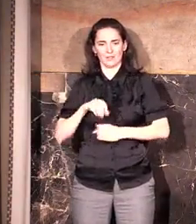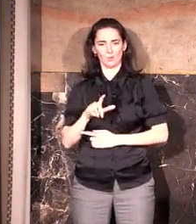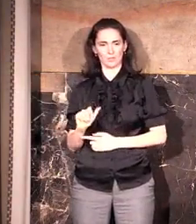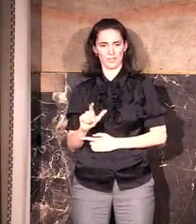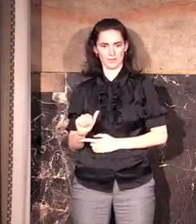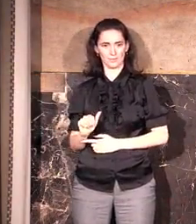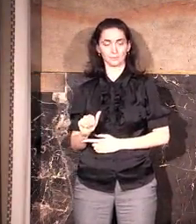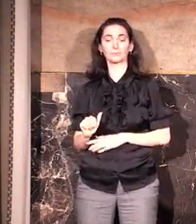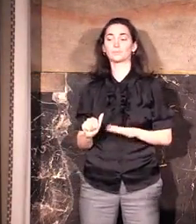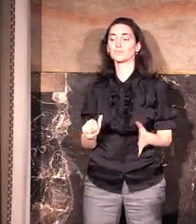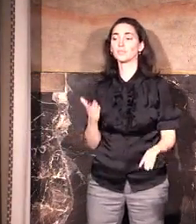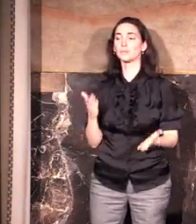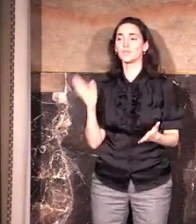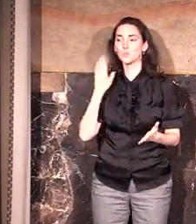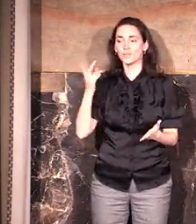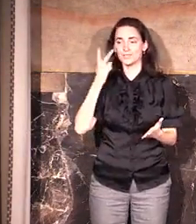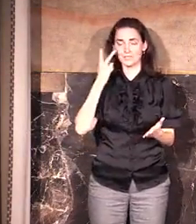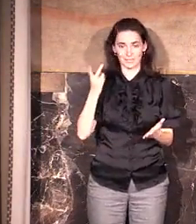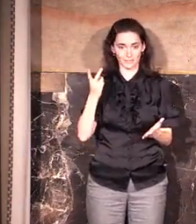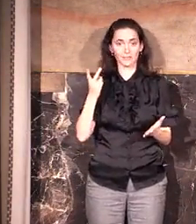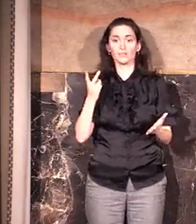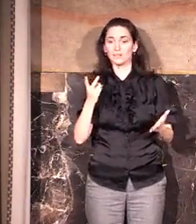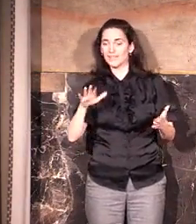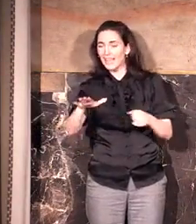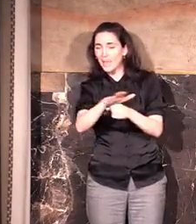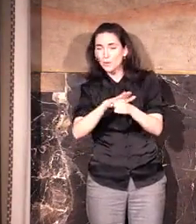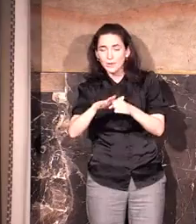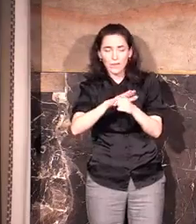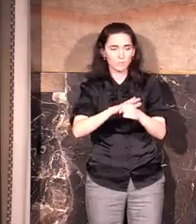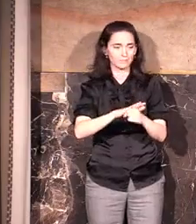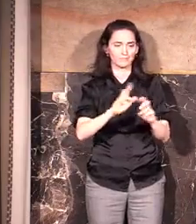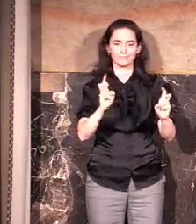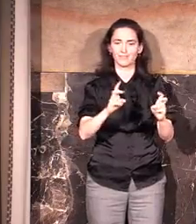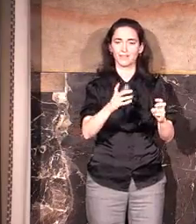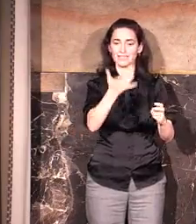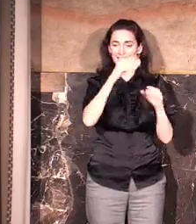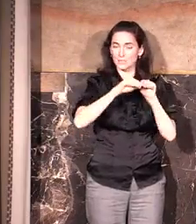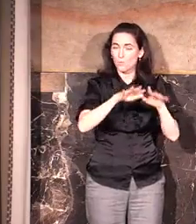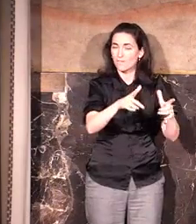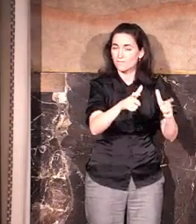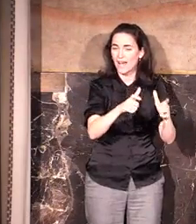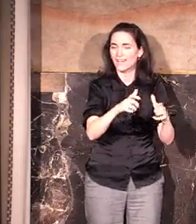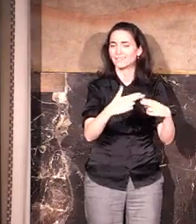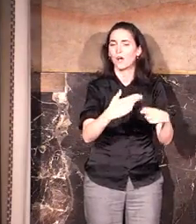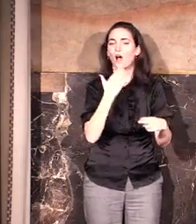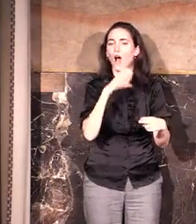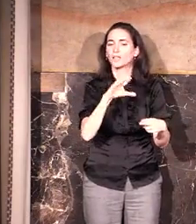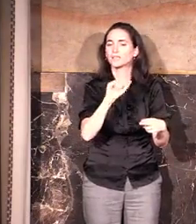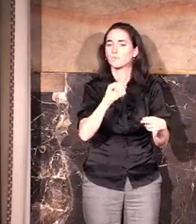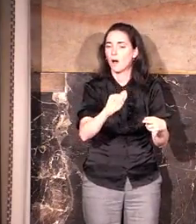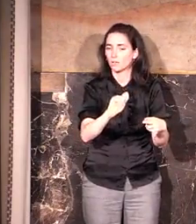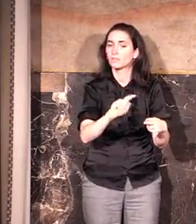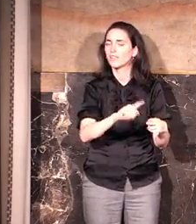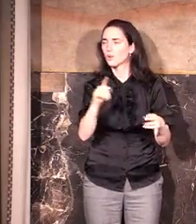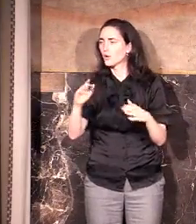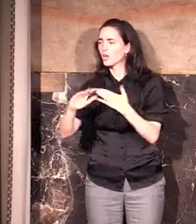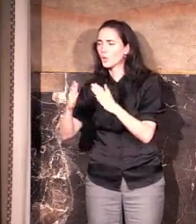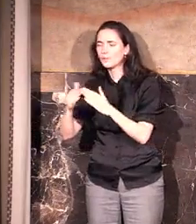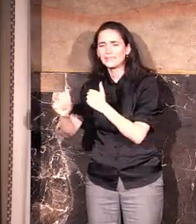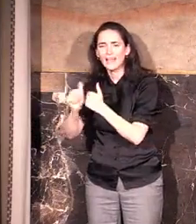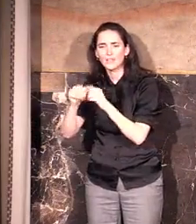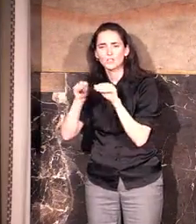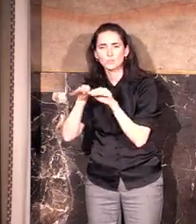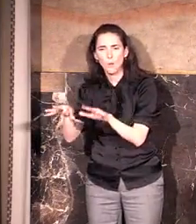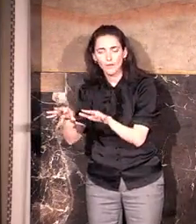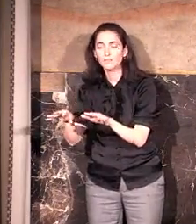see an increase in communities, where we're seeing hotspots develop, and then again allow us to get control over